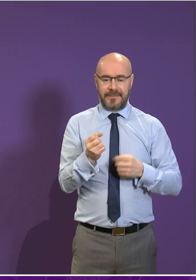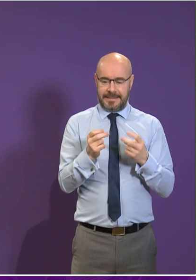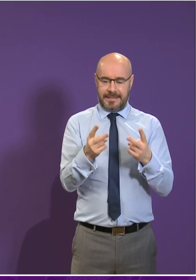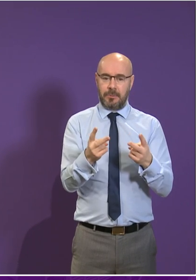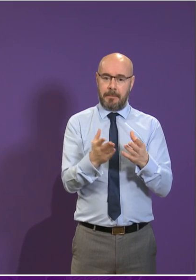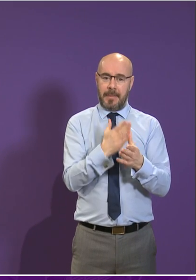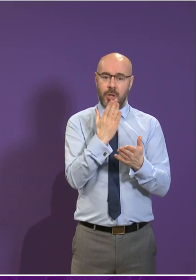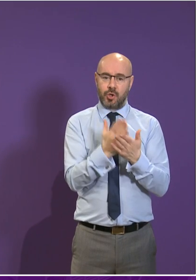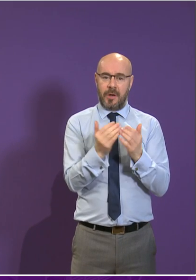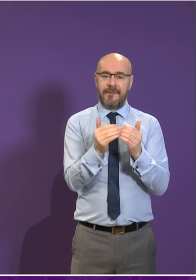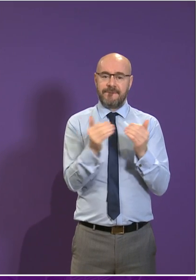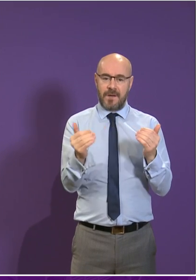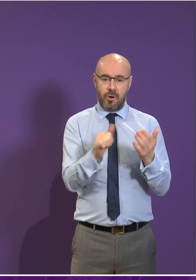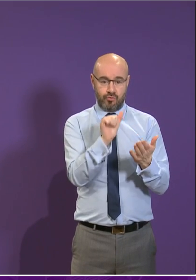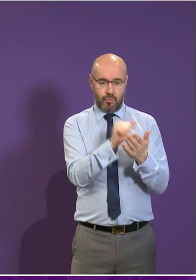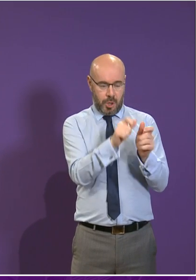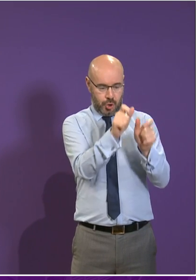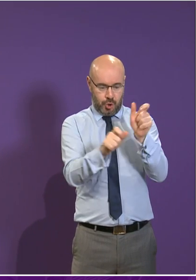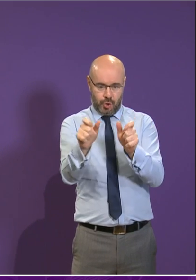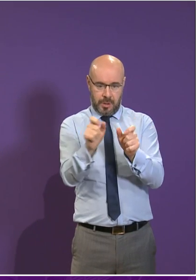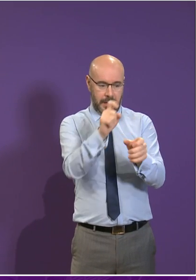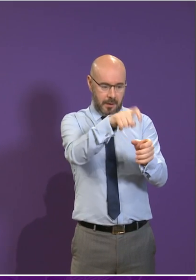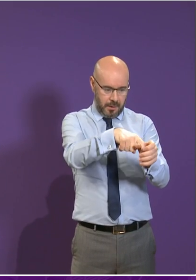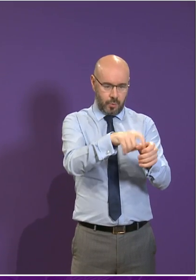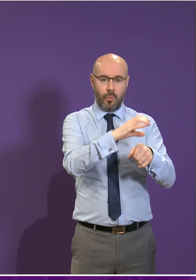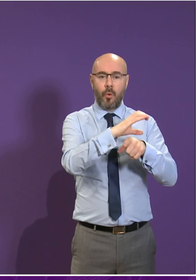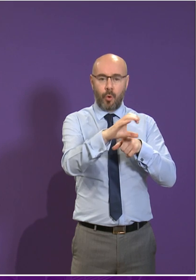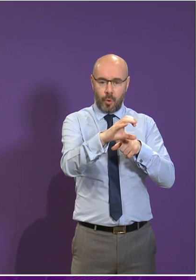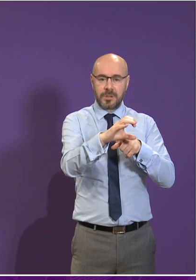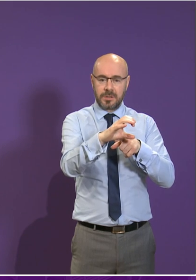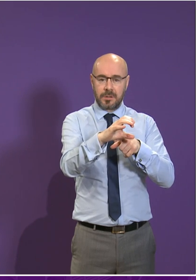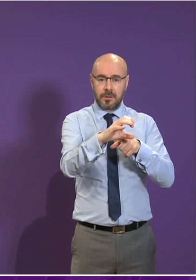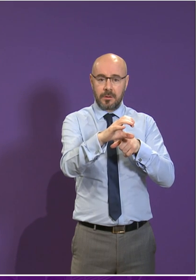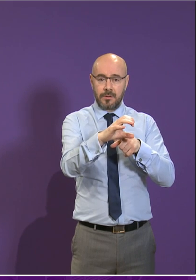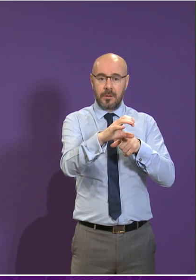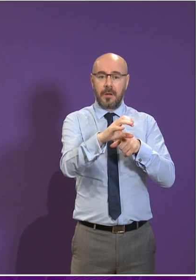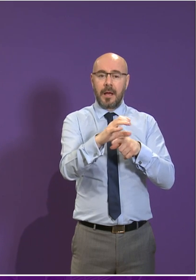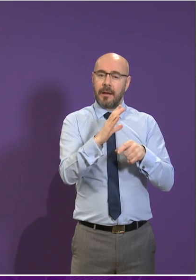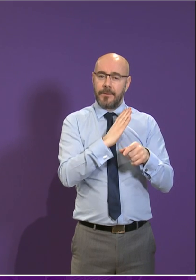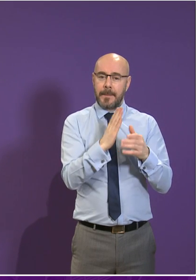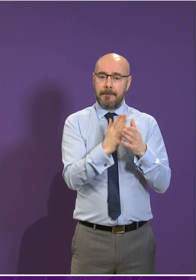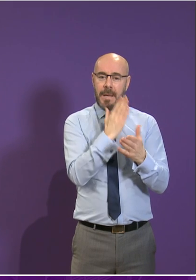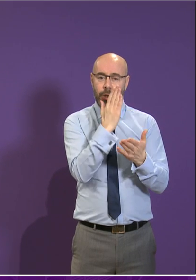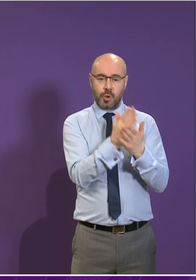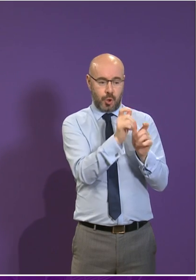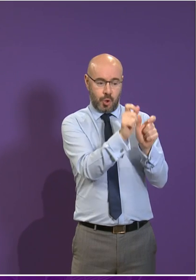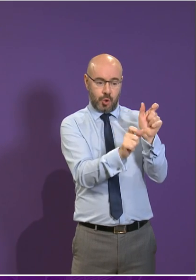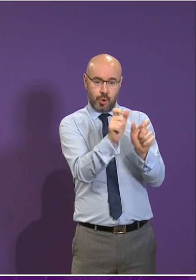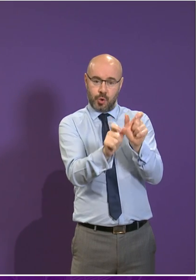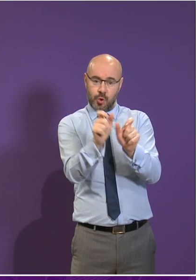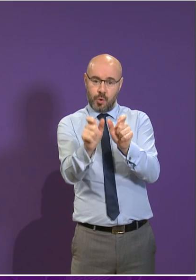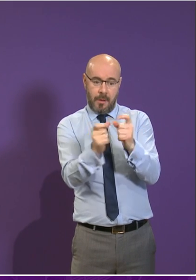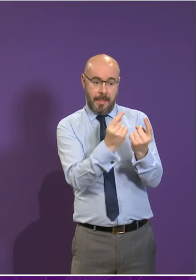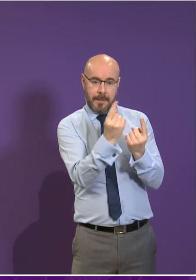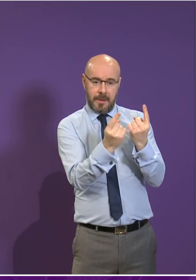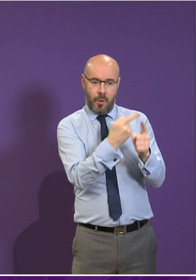of ensuring that the right students get onto the right course. And that has to be about, I think, ensuring that the students with the